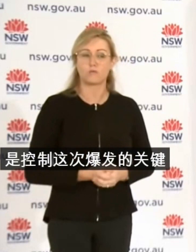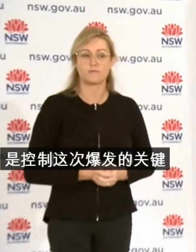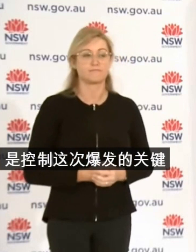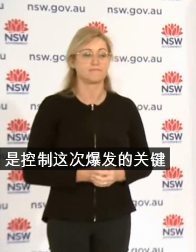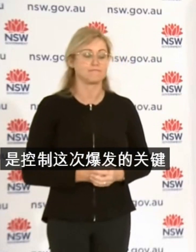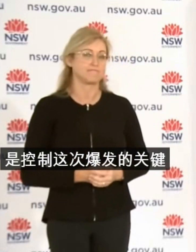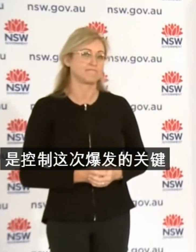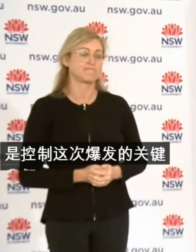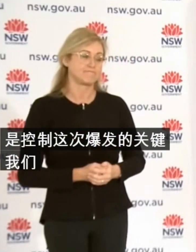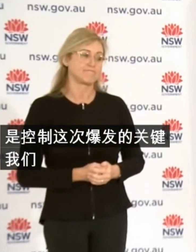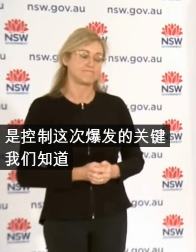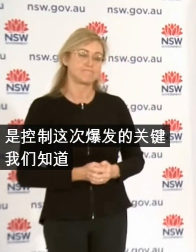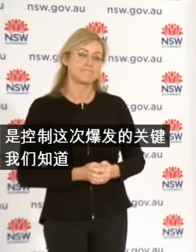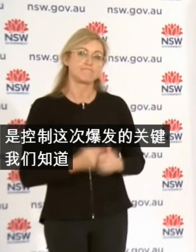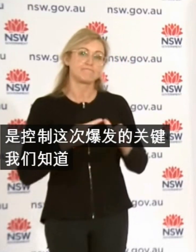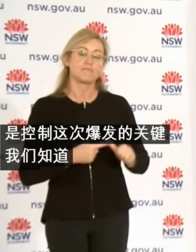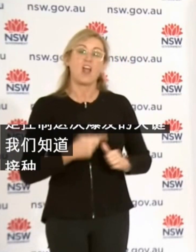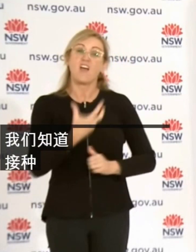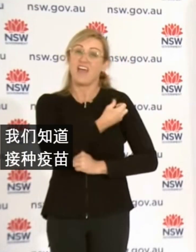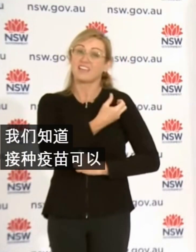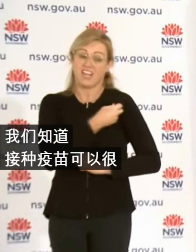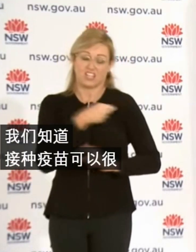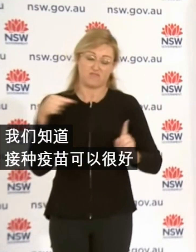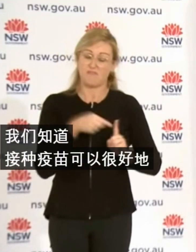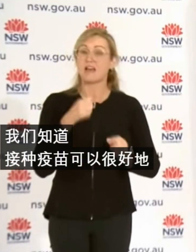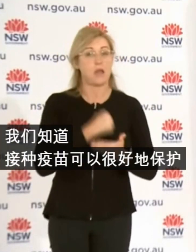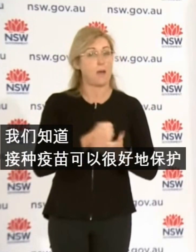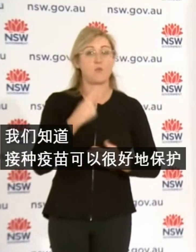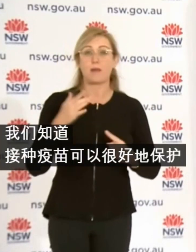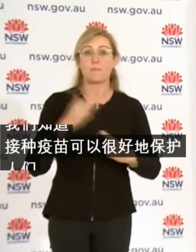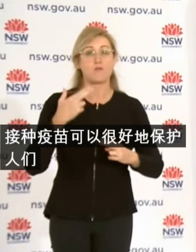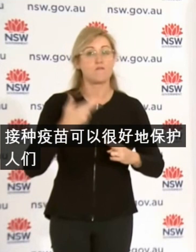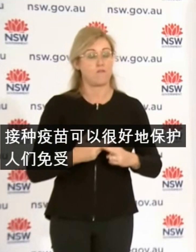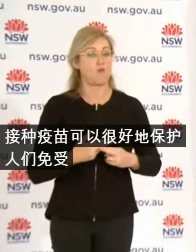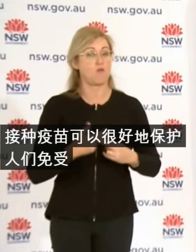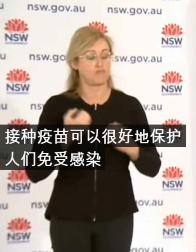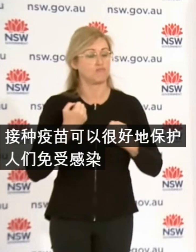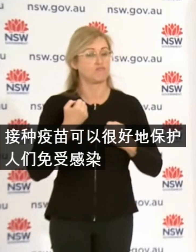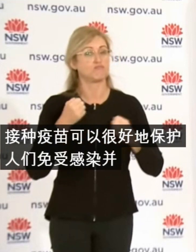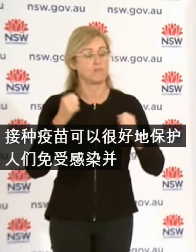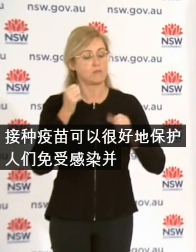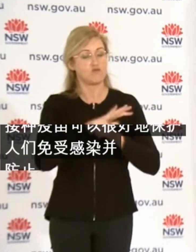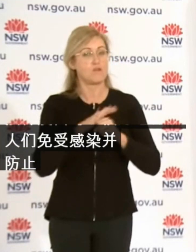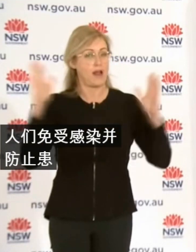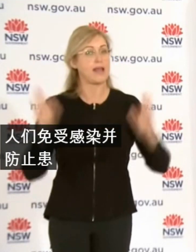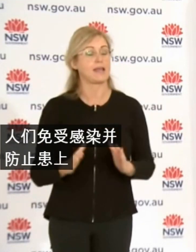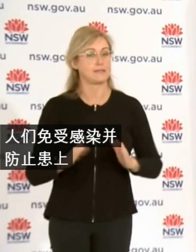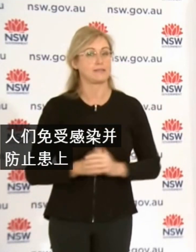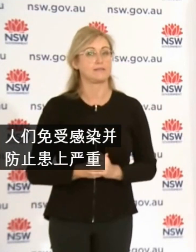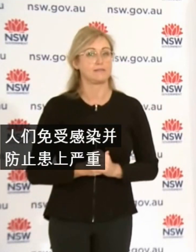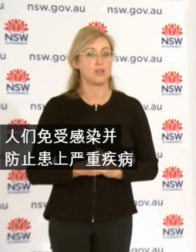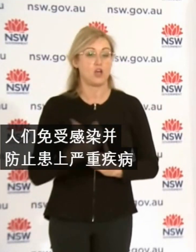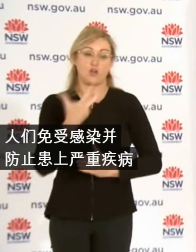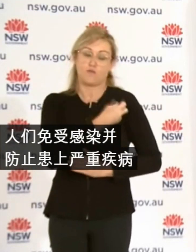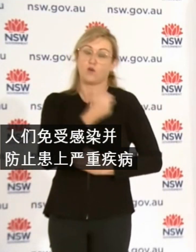this outbreak. We know that vaccination provides good protection from people getting infected and great protection from